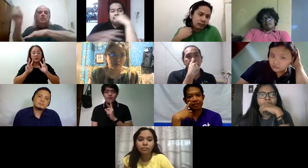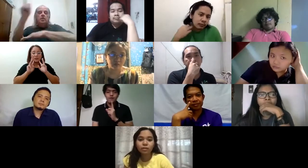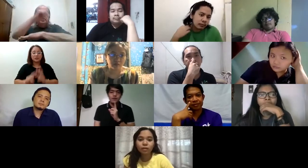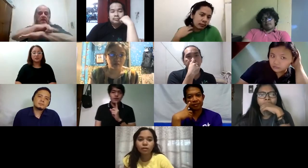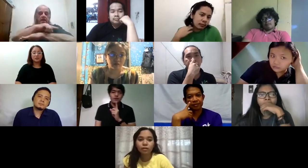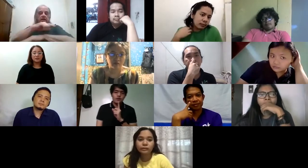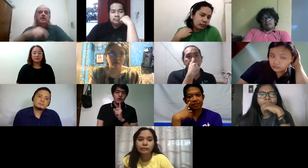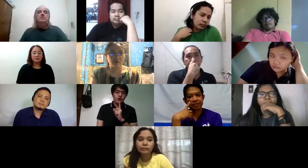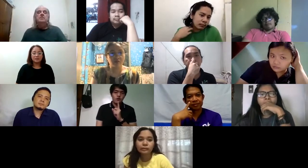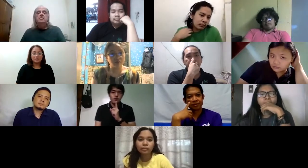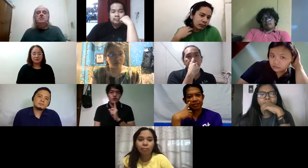birthday,